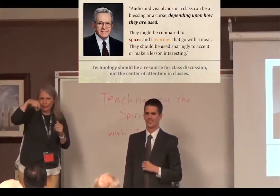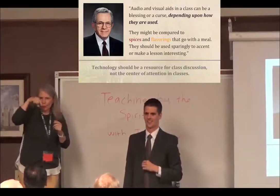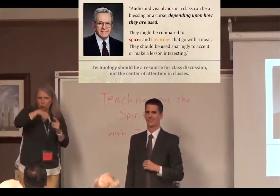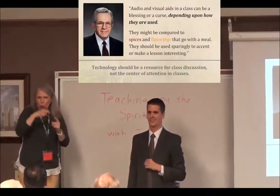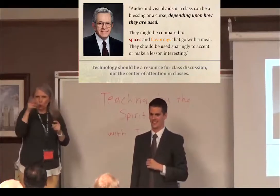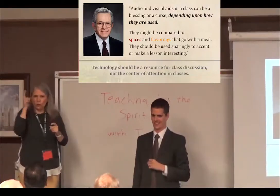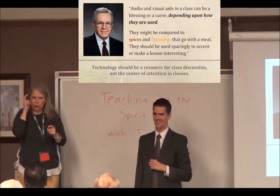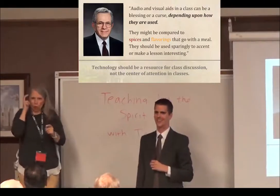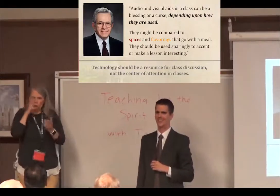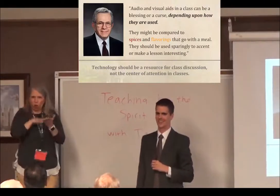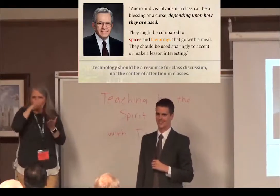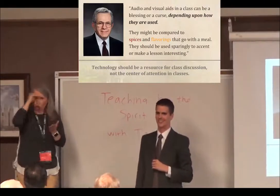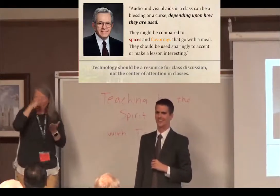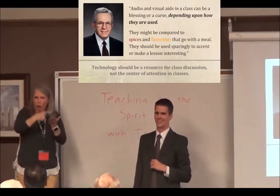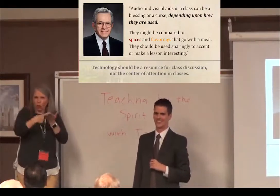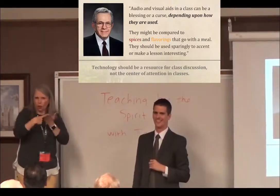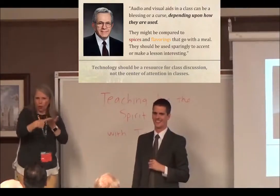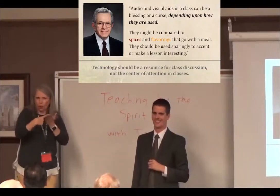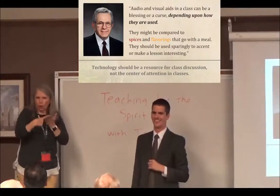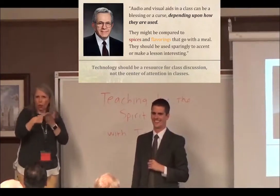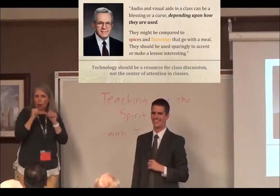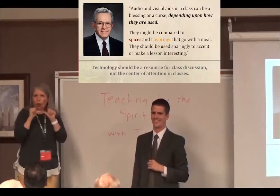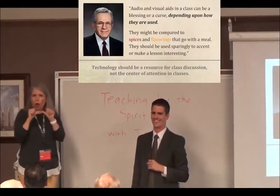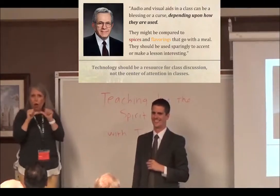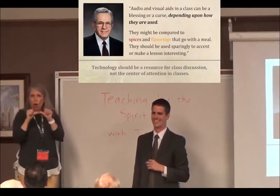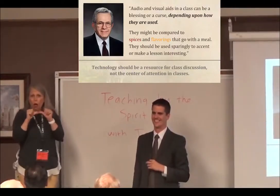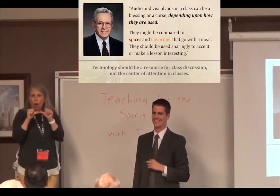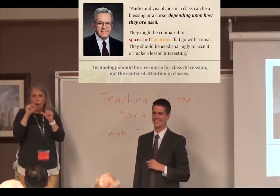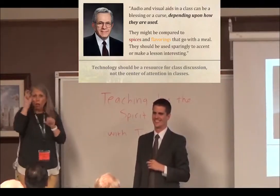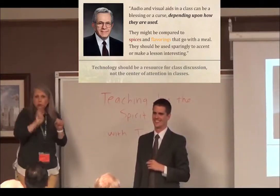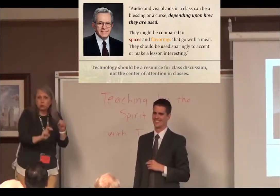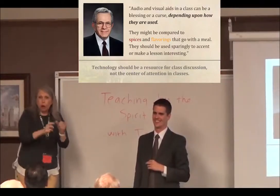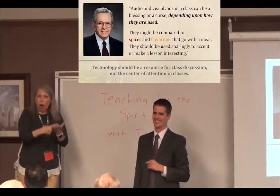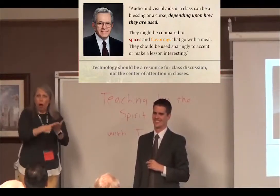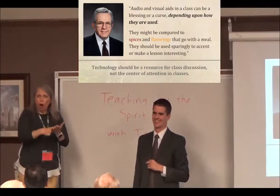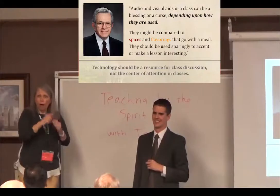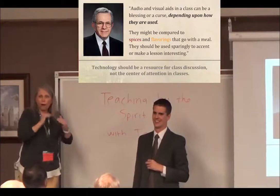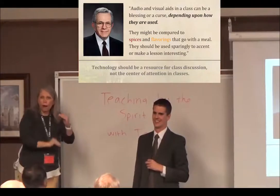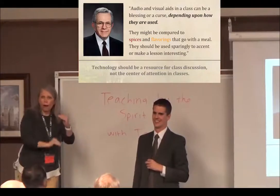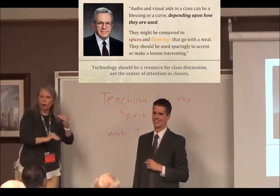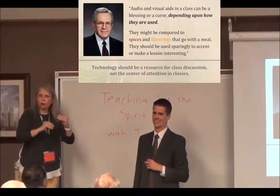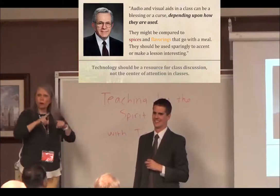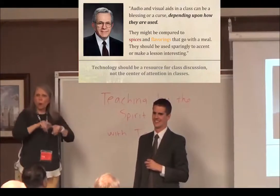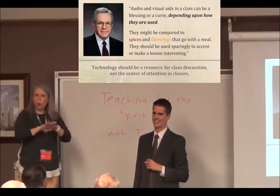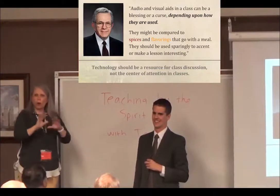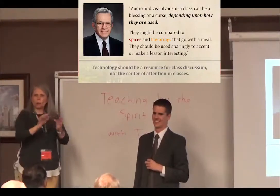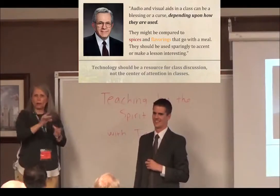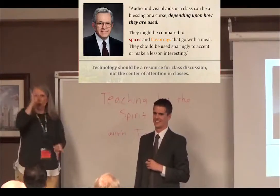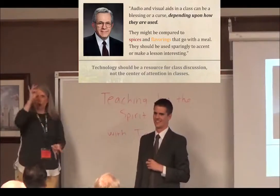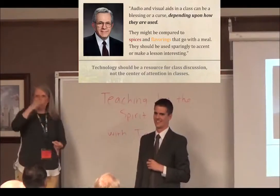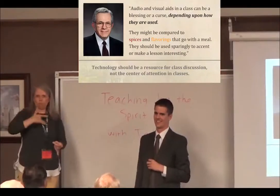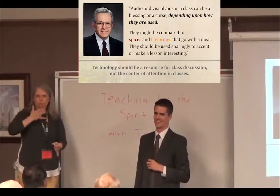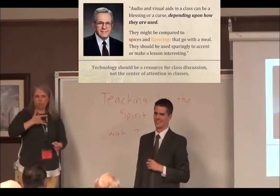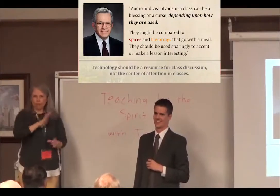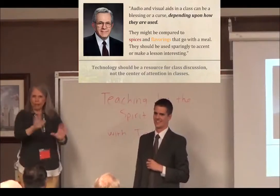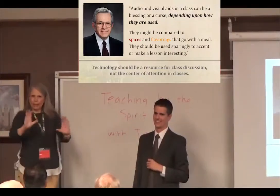Follow what the class needs. Listen, learn, discuss, and then keep going with what they need. If they need to